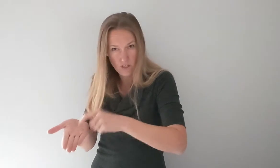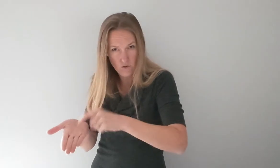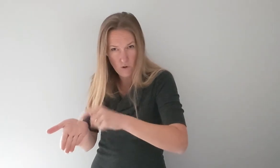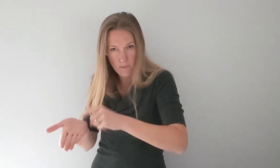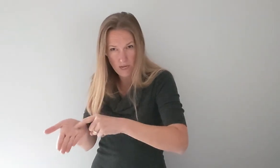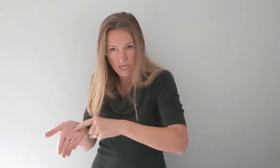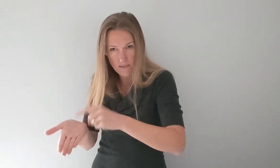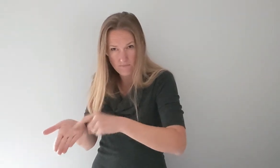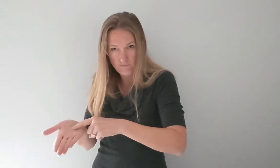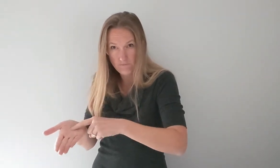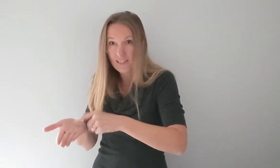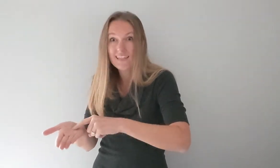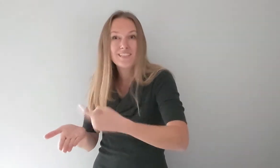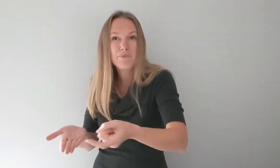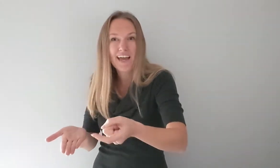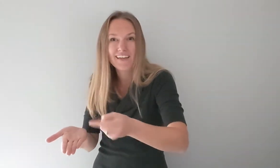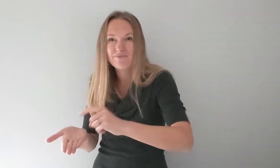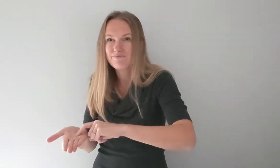you owe me money to pay.